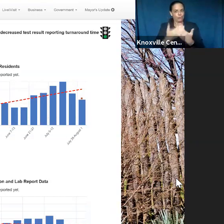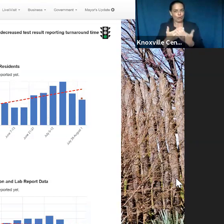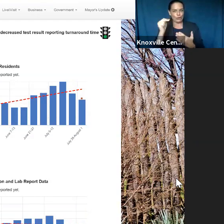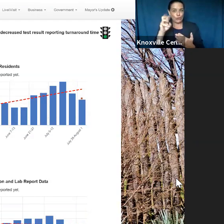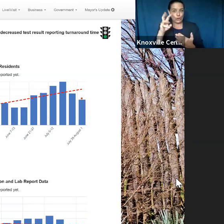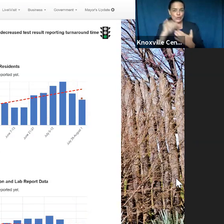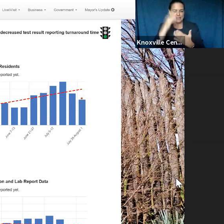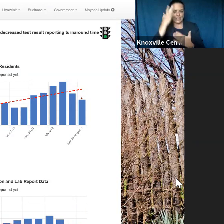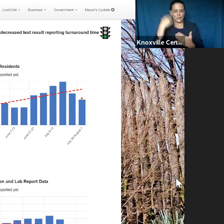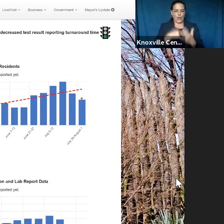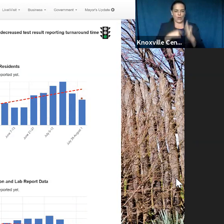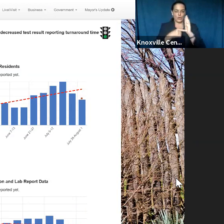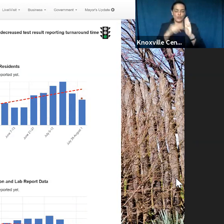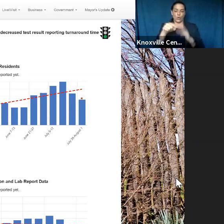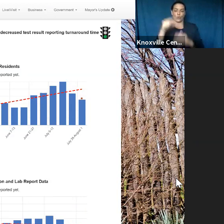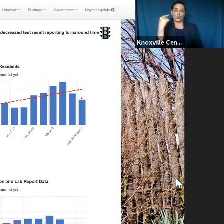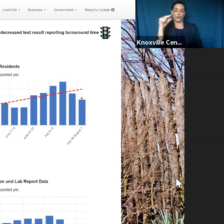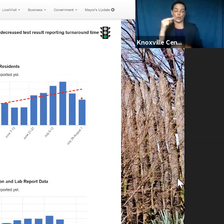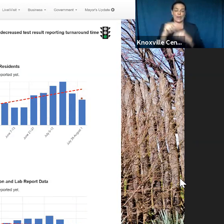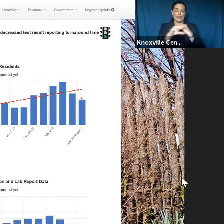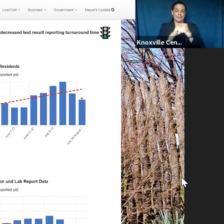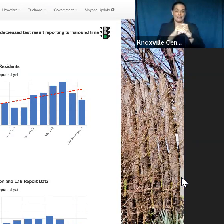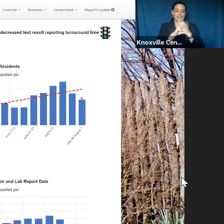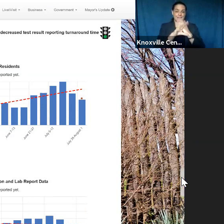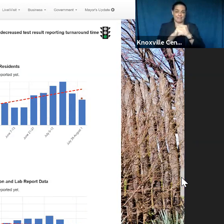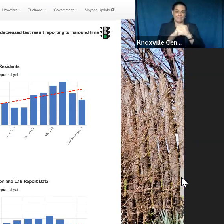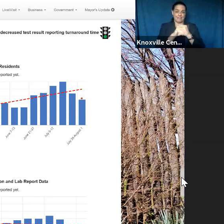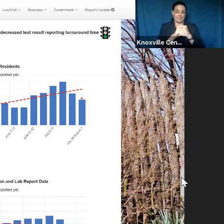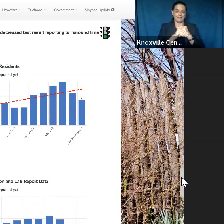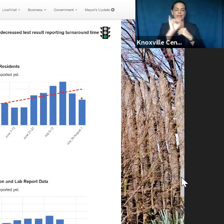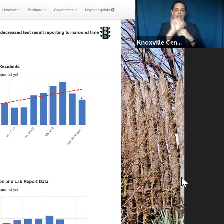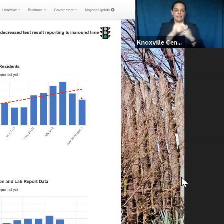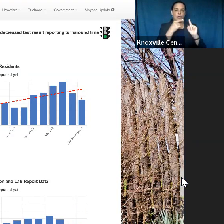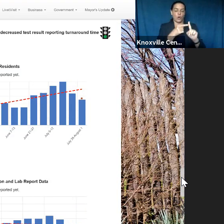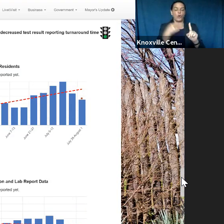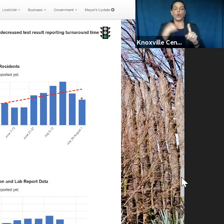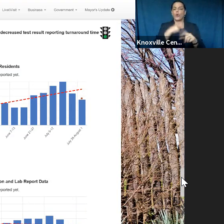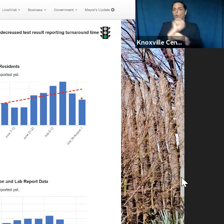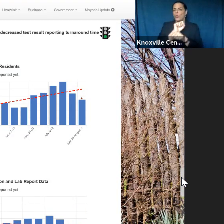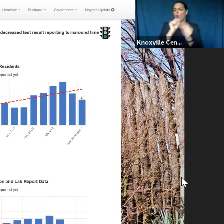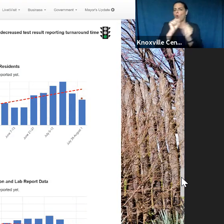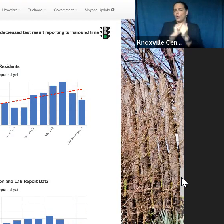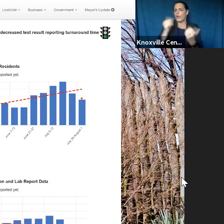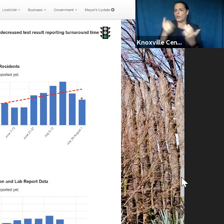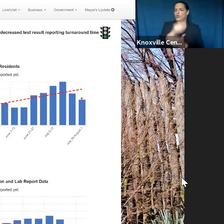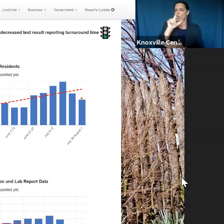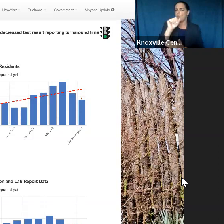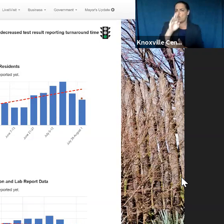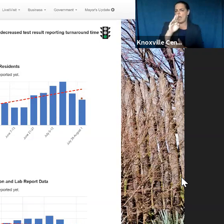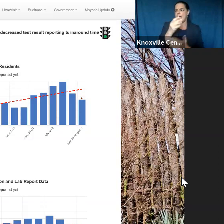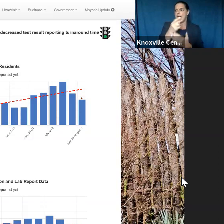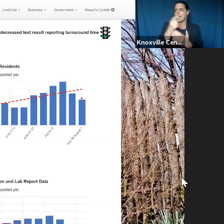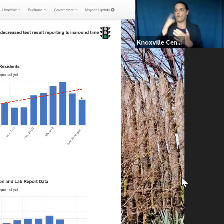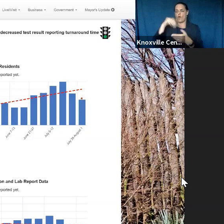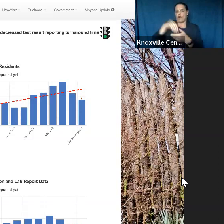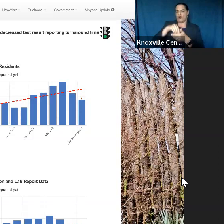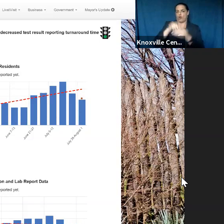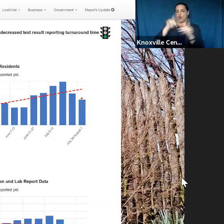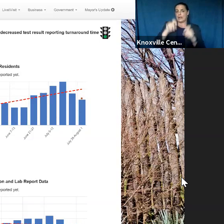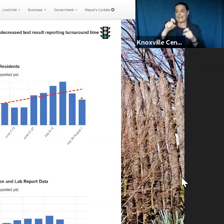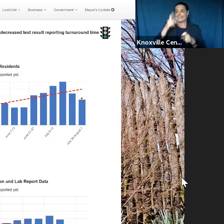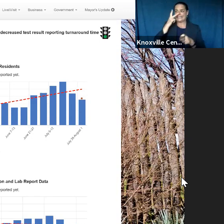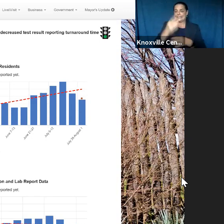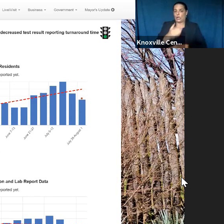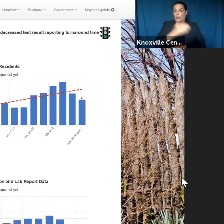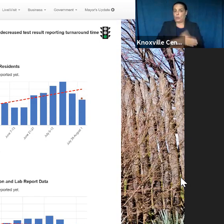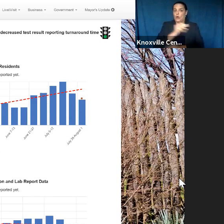green. As we mentioned last week, we are working with a new lab for our internal testing and are seeing improvements and getting results